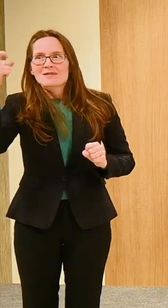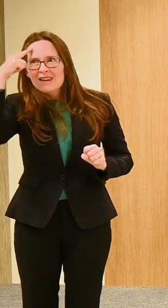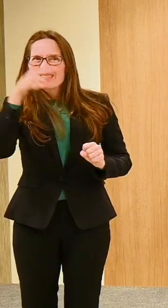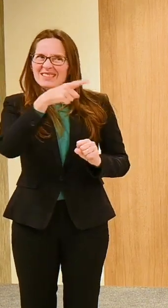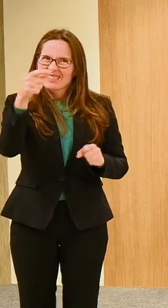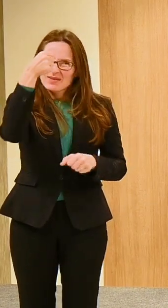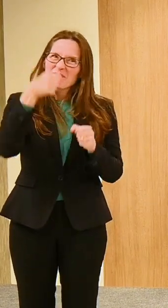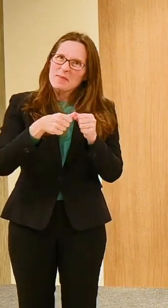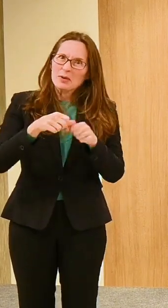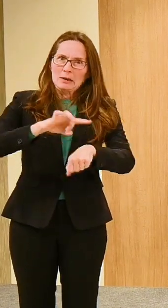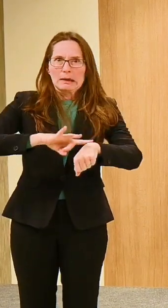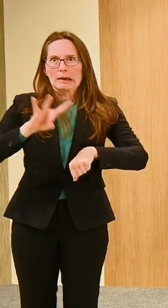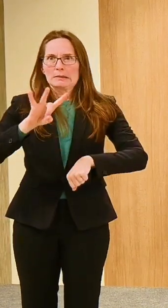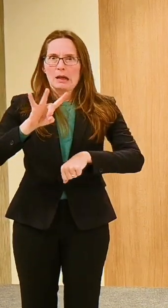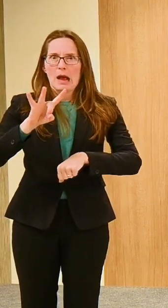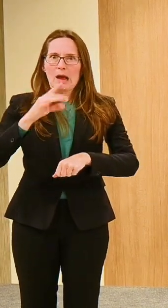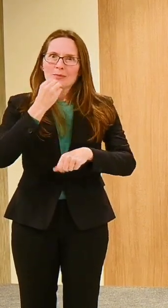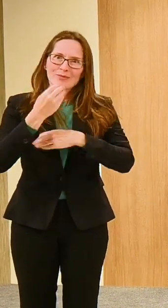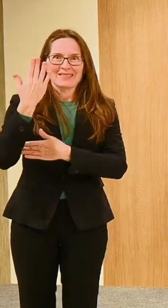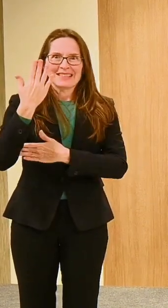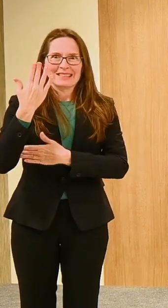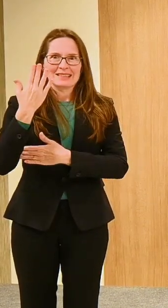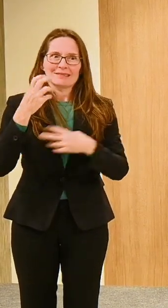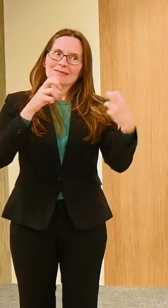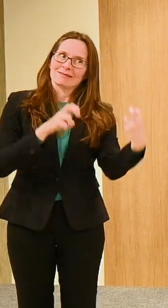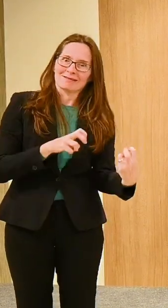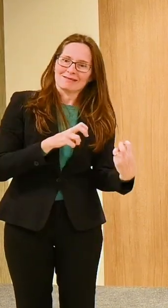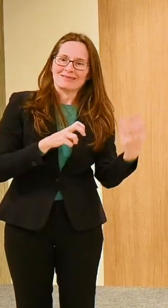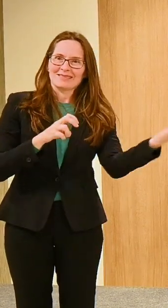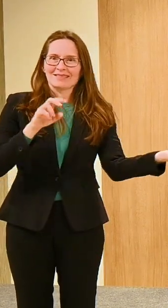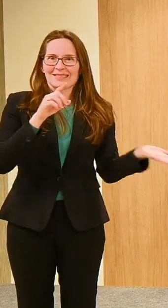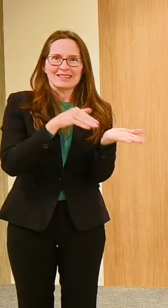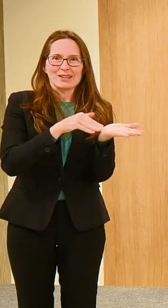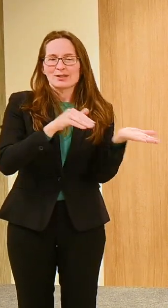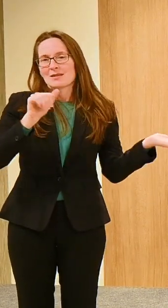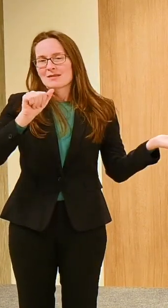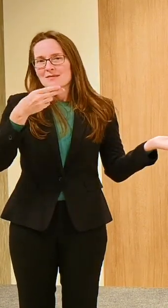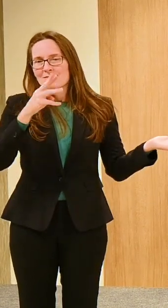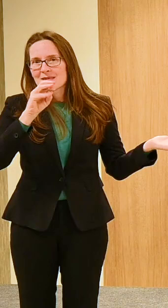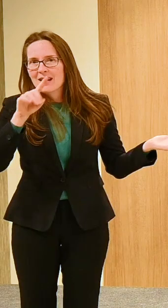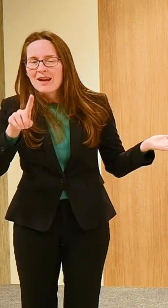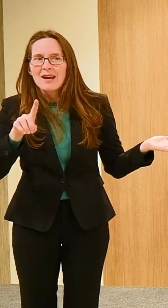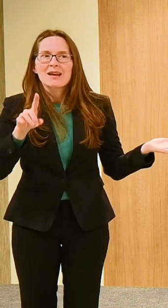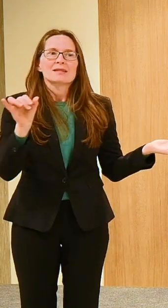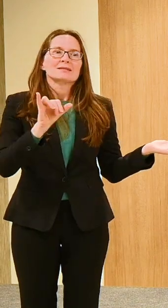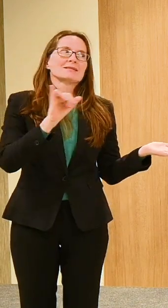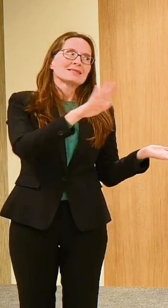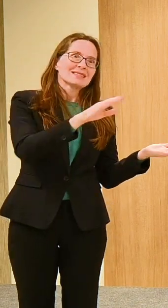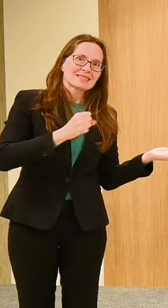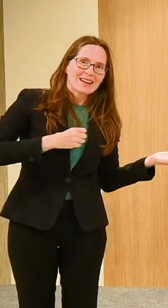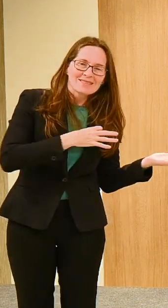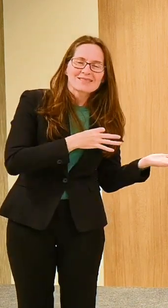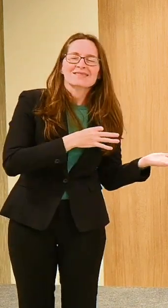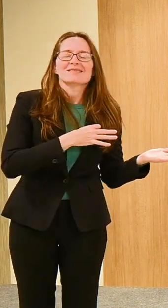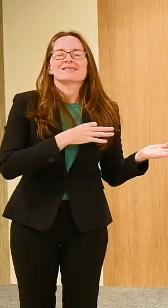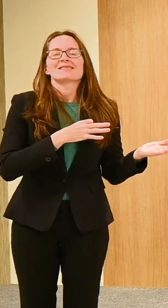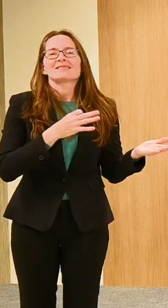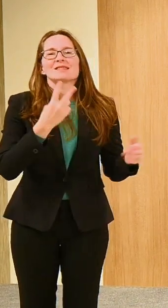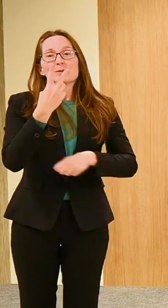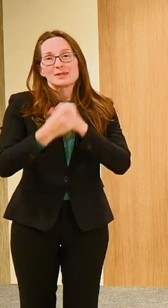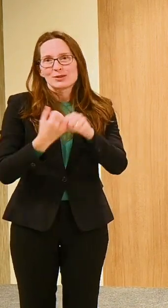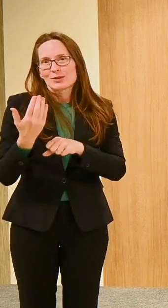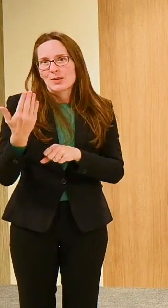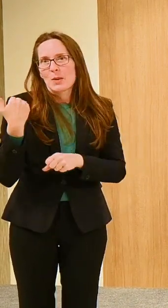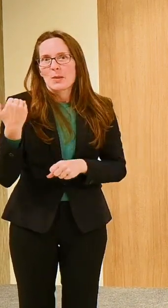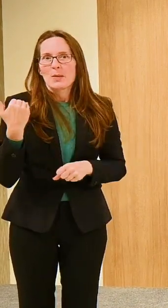we had with Dr. Ahmed and his staff 2 years in a row, where he was making the pitch to please